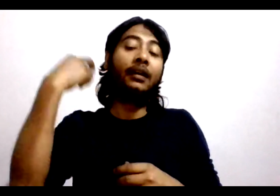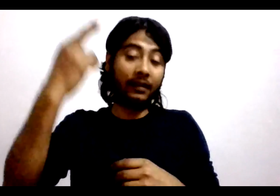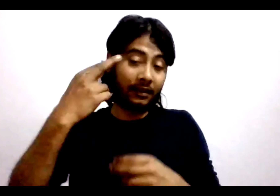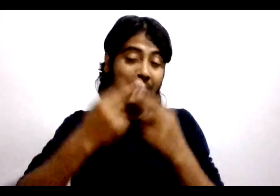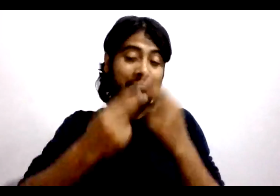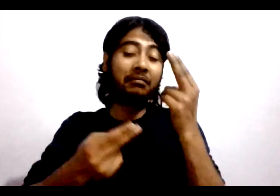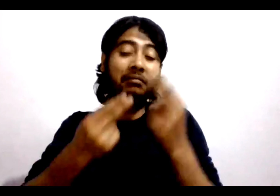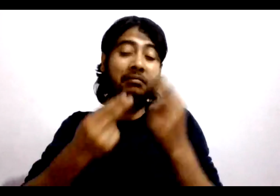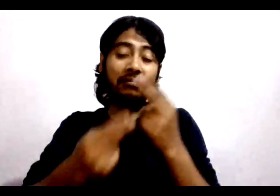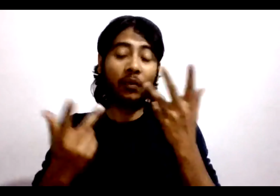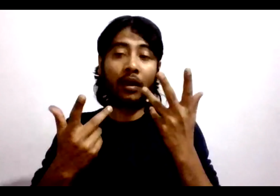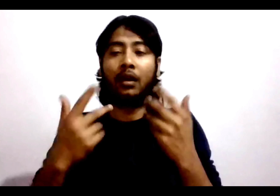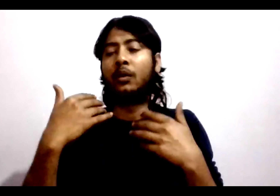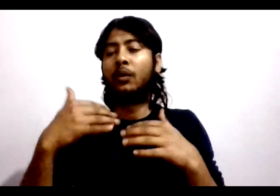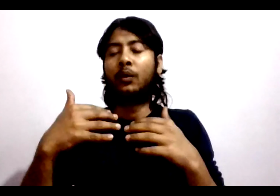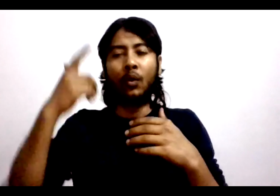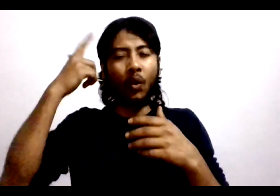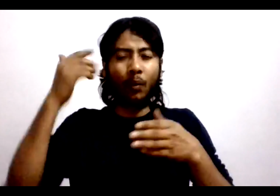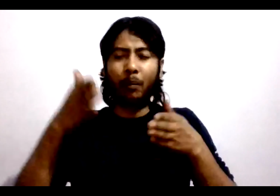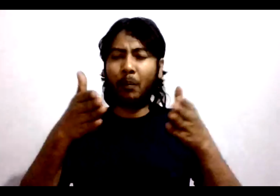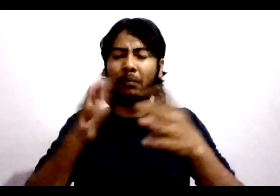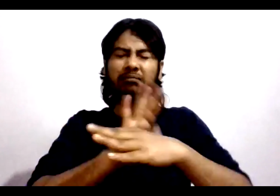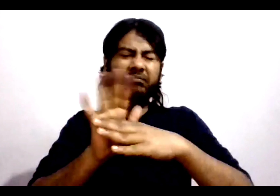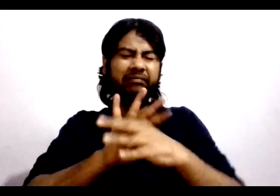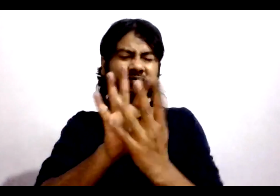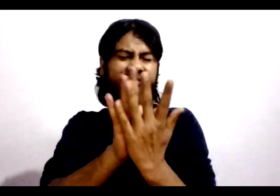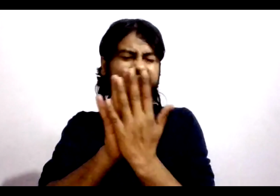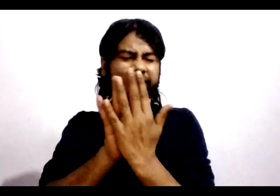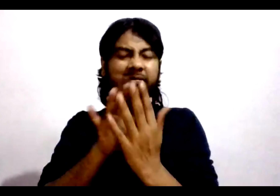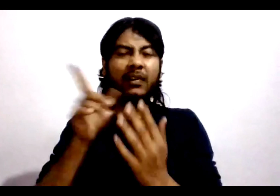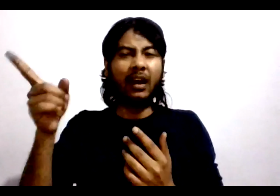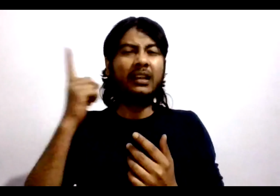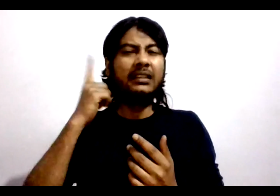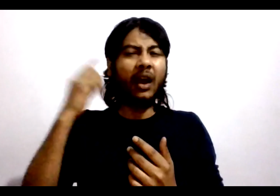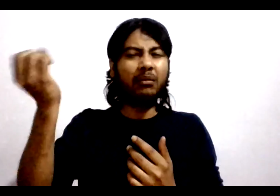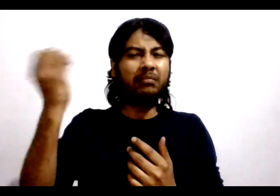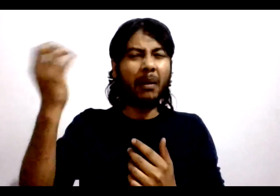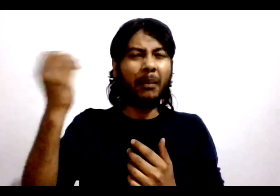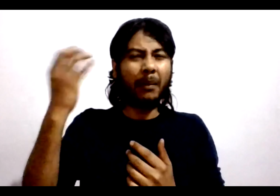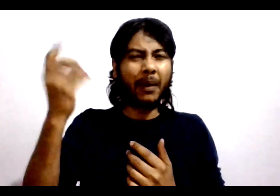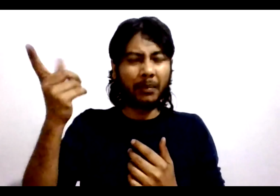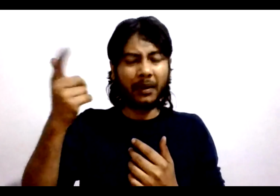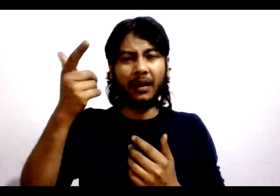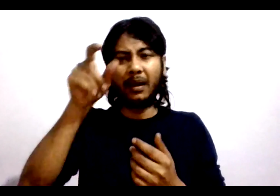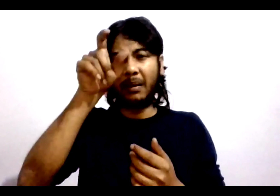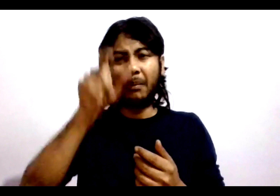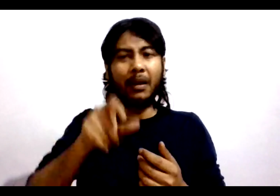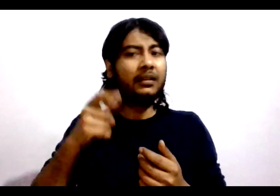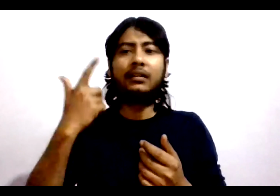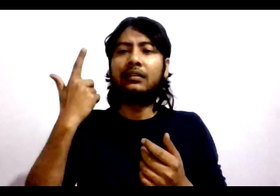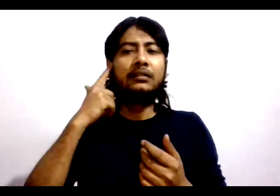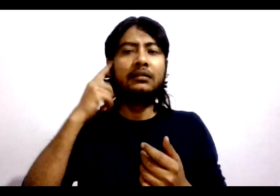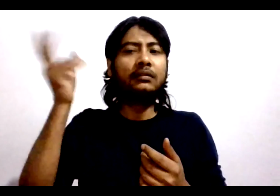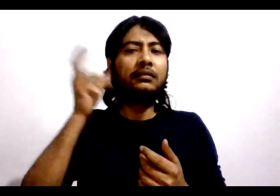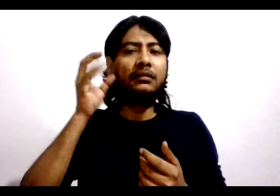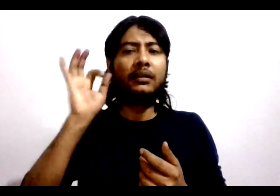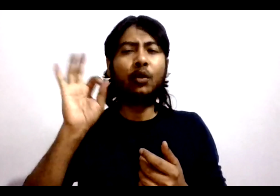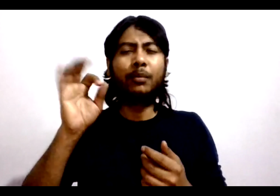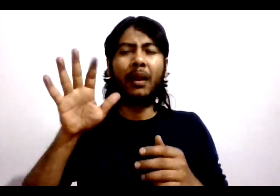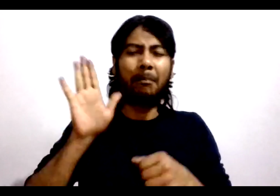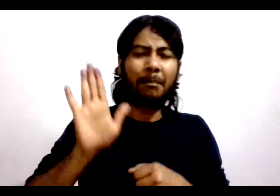is so much of noise on the road, honking and this, that. So these beepers actually create further annoyance, and they are sometimes not even audible to persons